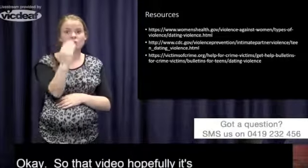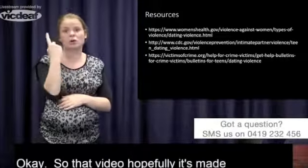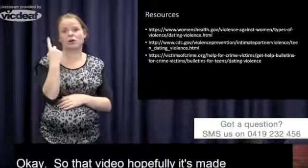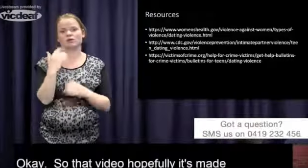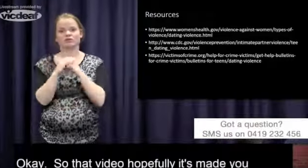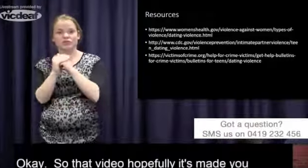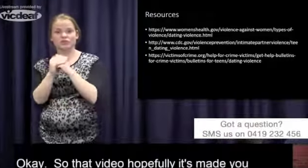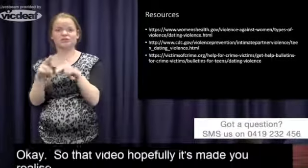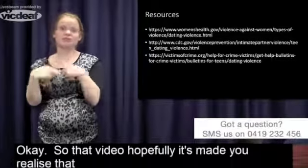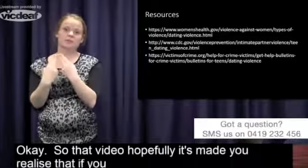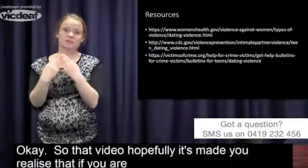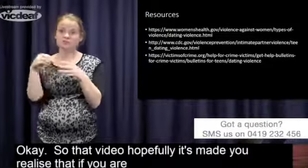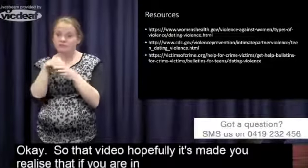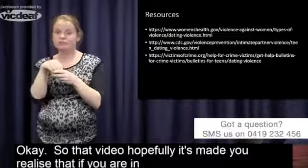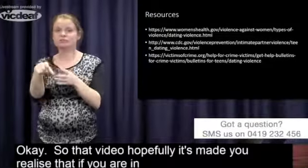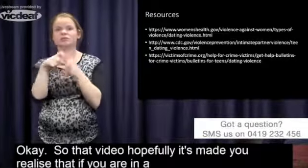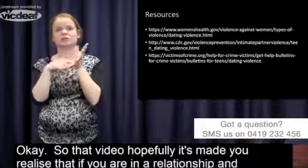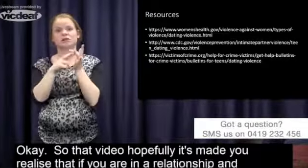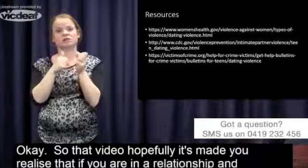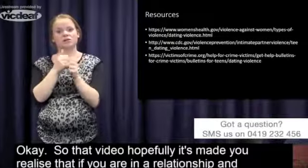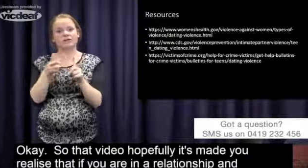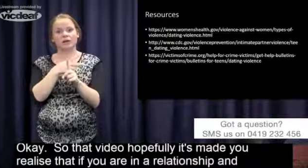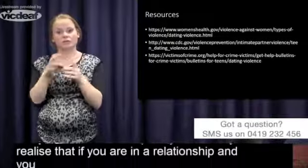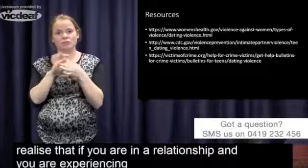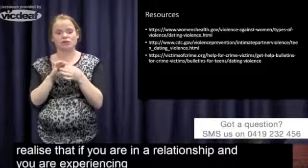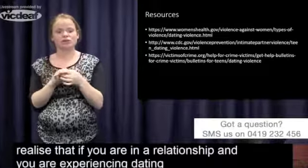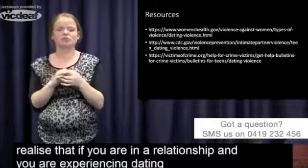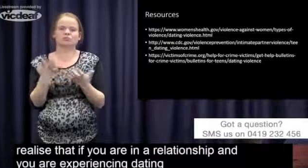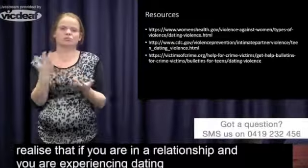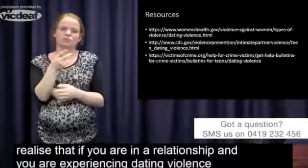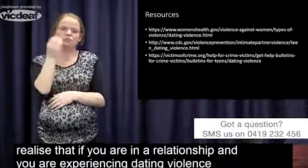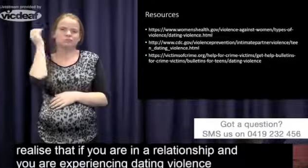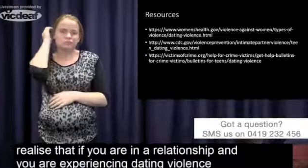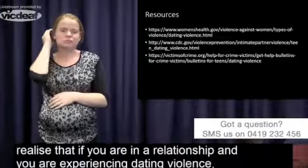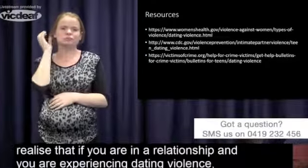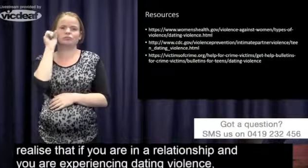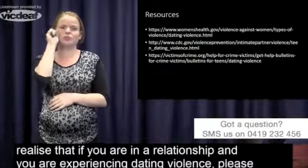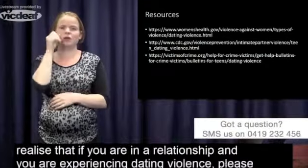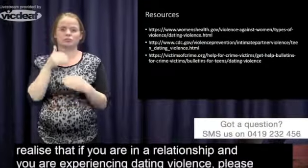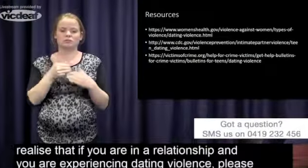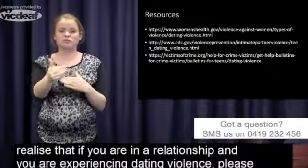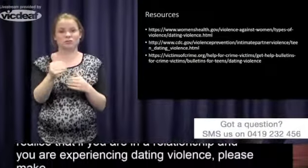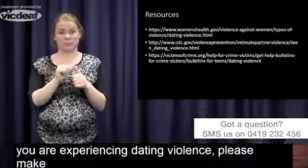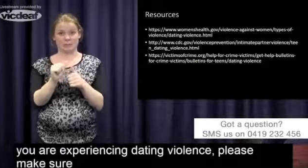in a relationship and you're experiencing dating violence, please make sure that you find someone that you can